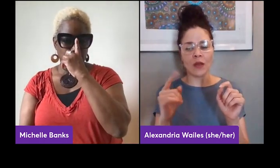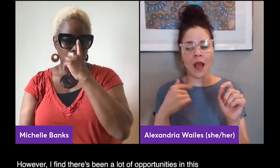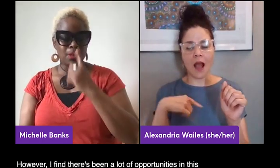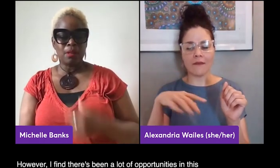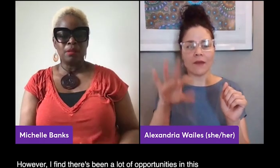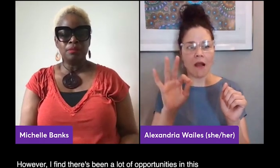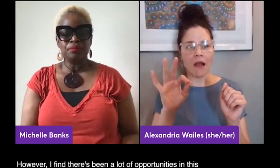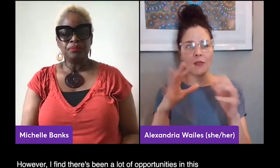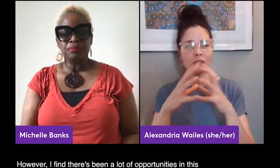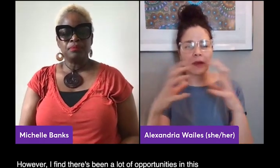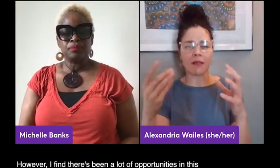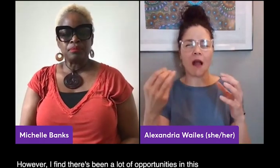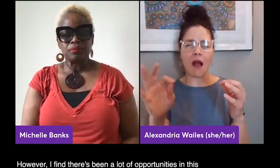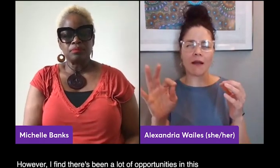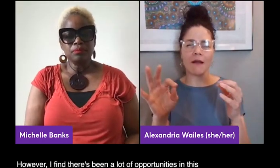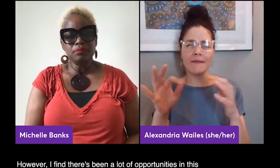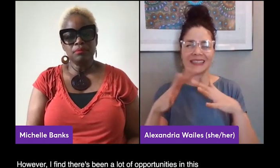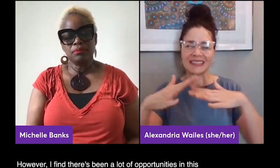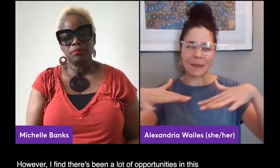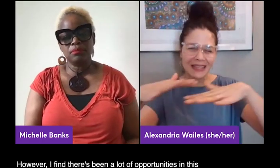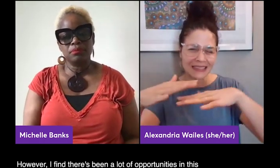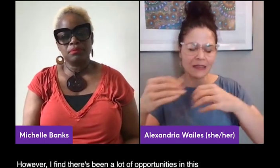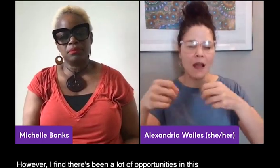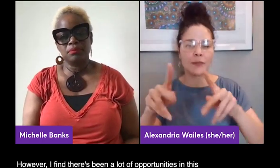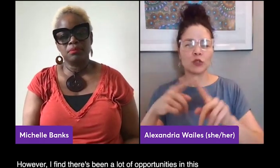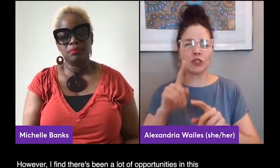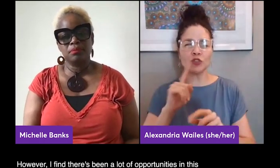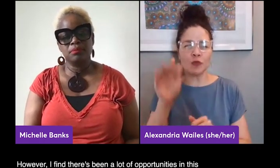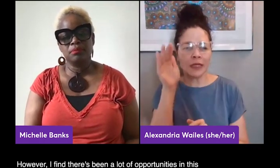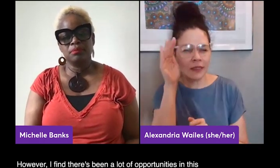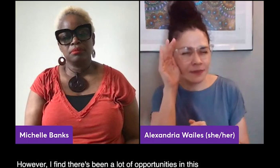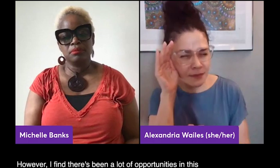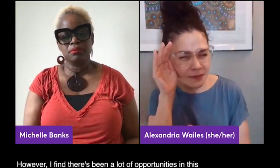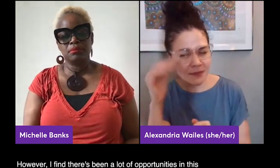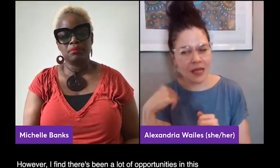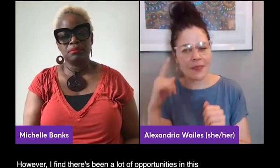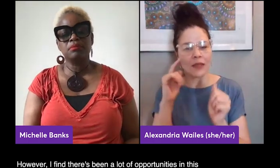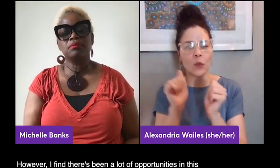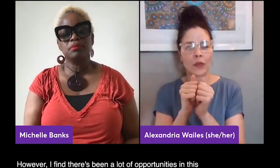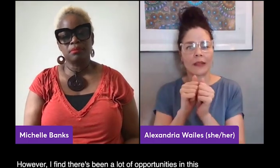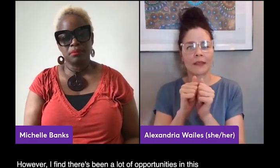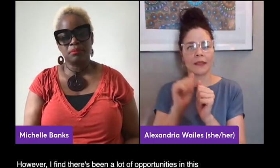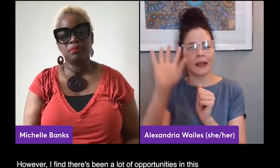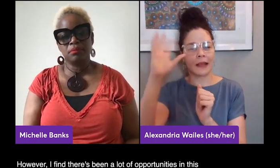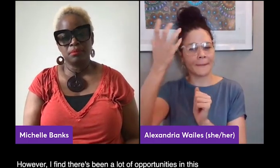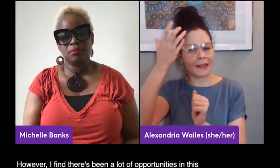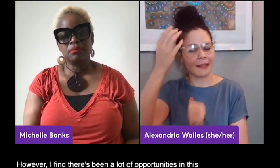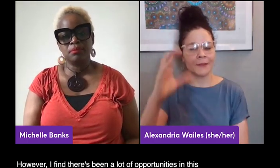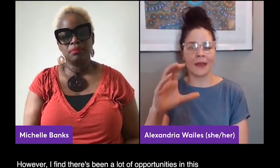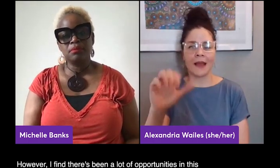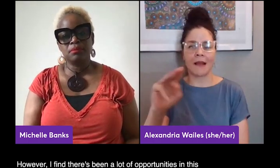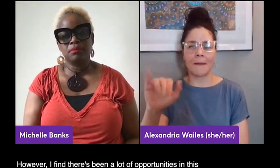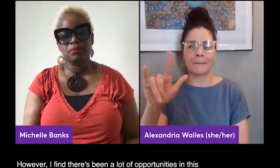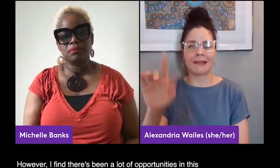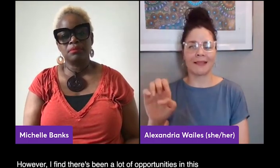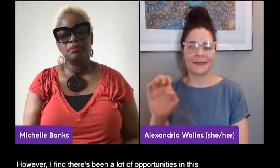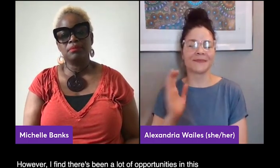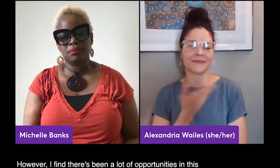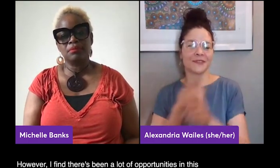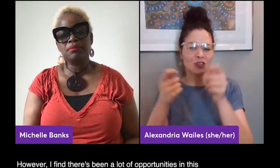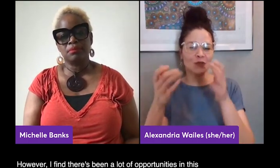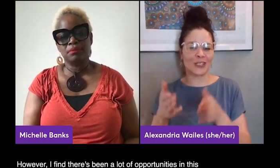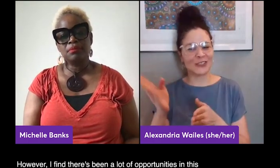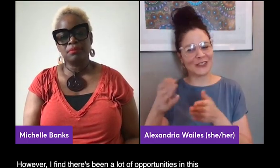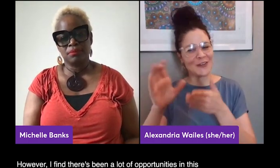space. However, I find there's been a lot of opportunities in this space to be heard, especially with Camille,